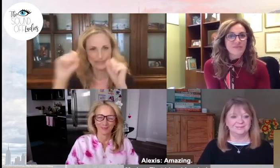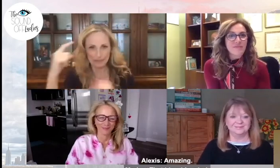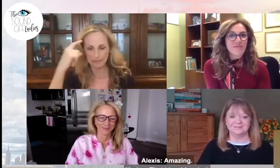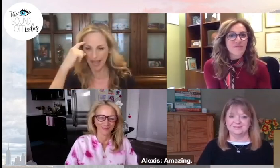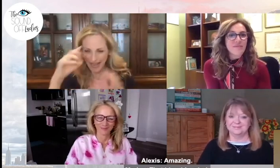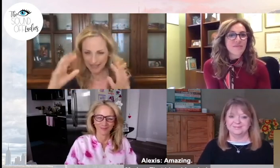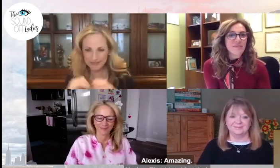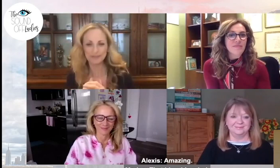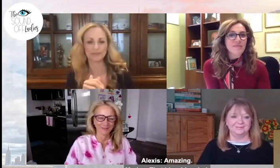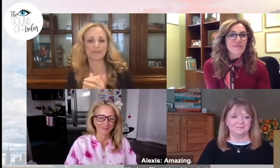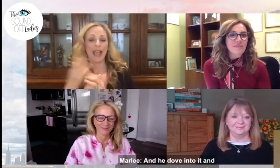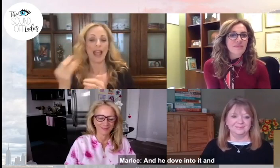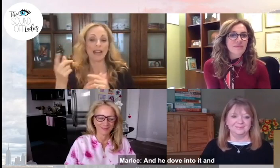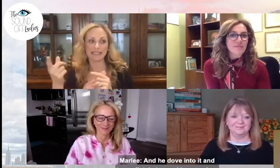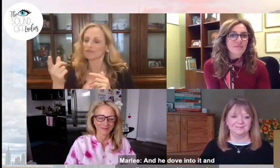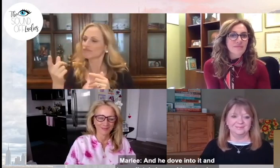It blew his mind.